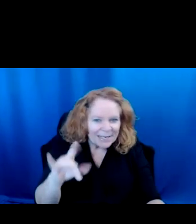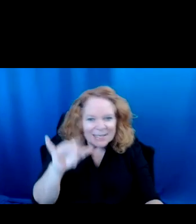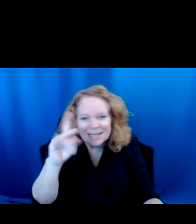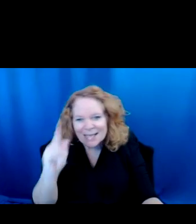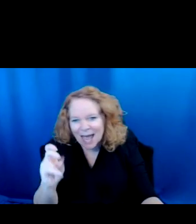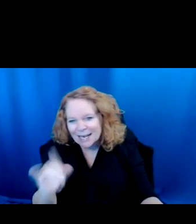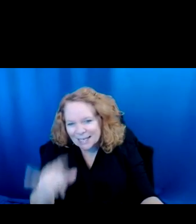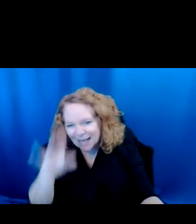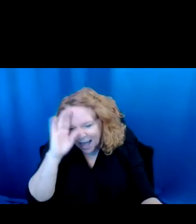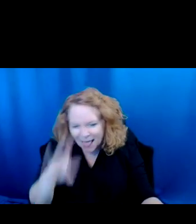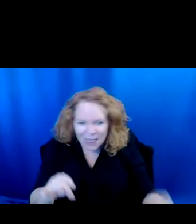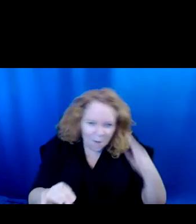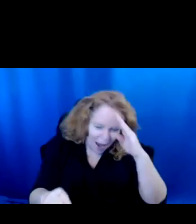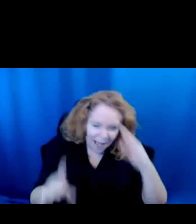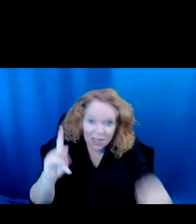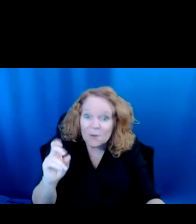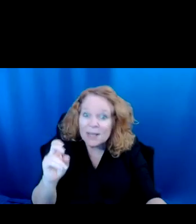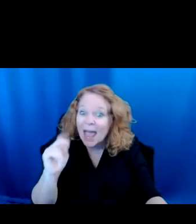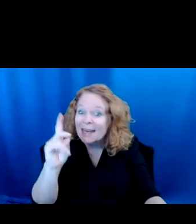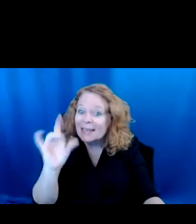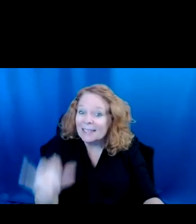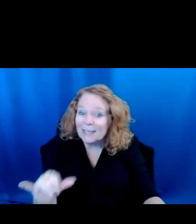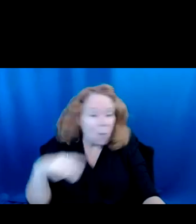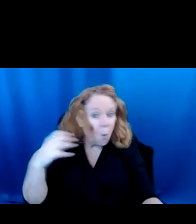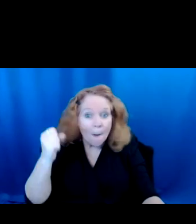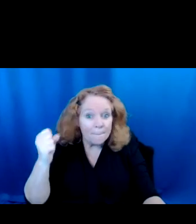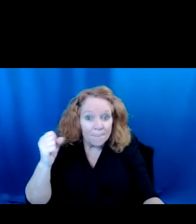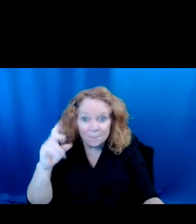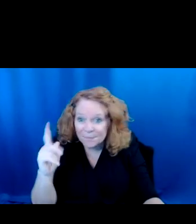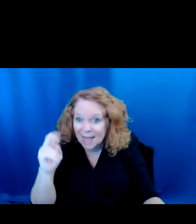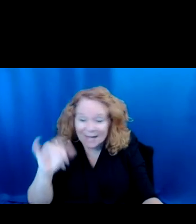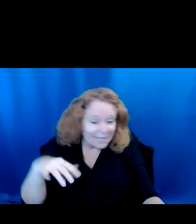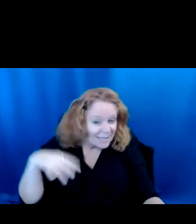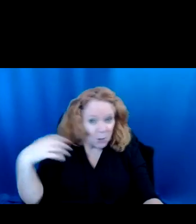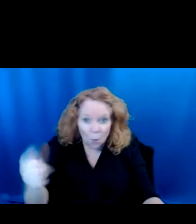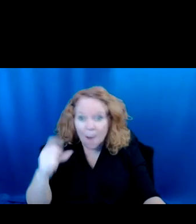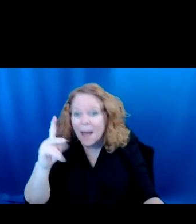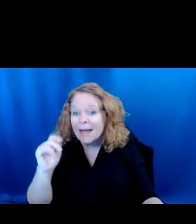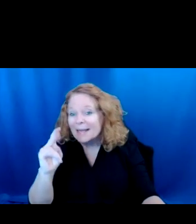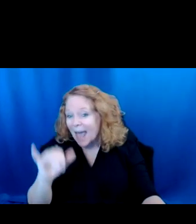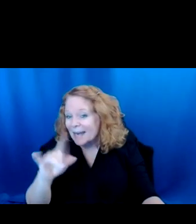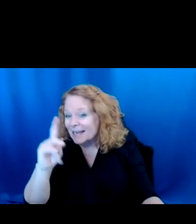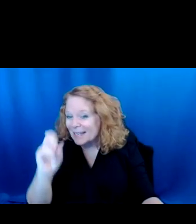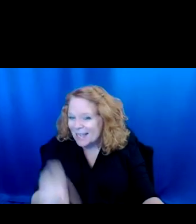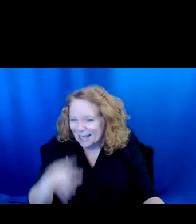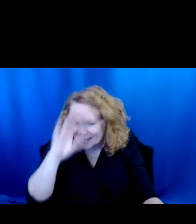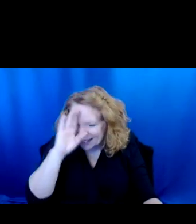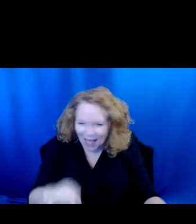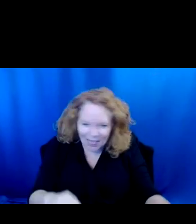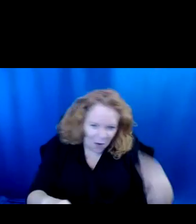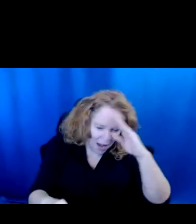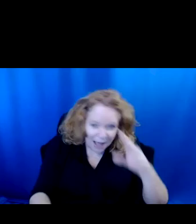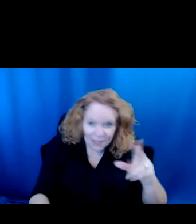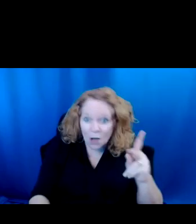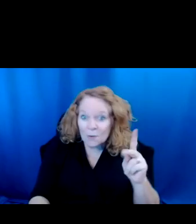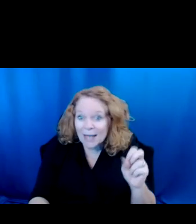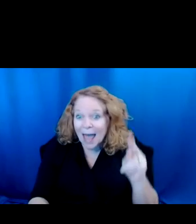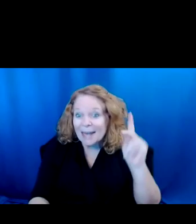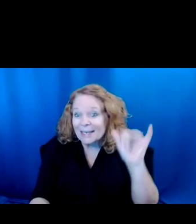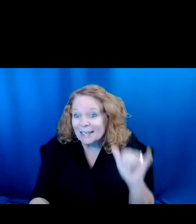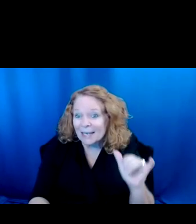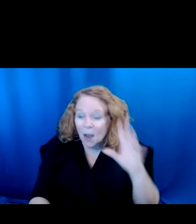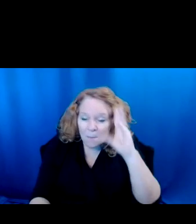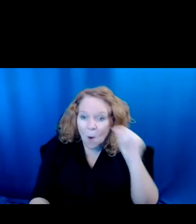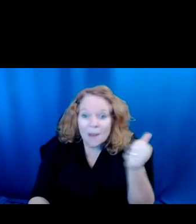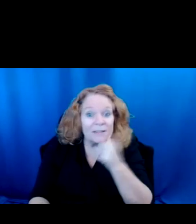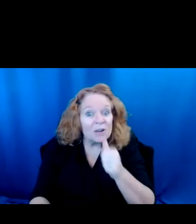Hello, hello, hello. Kennedy, Kennedy. Whoop. A Kennedy, Kennedy. Hello, hello, hello. Kennedy. Boys and girls,